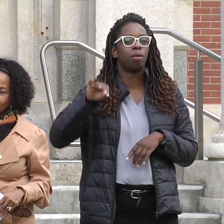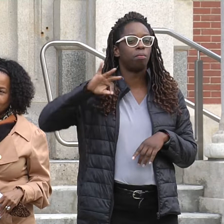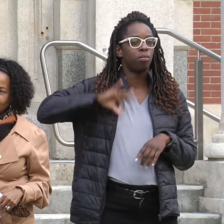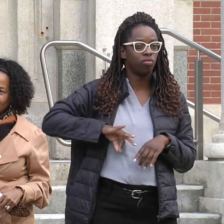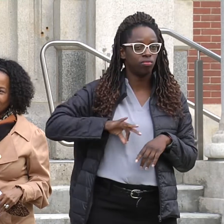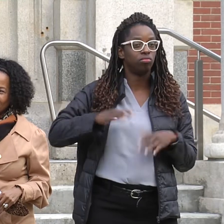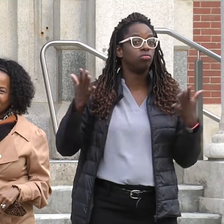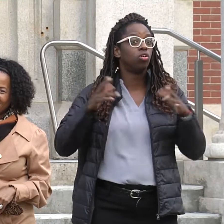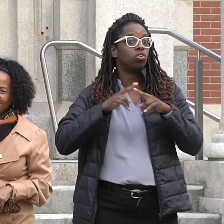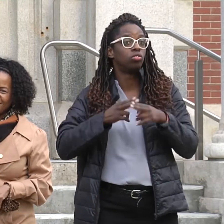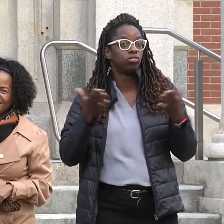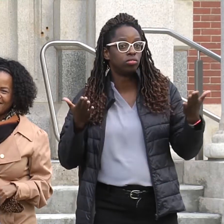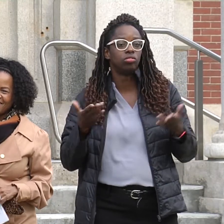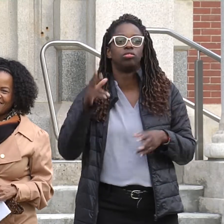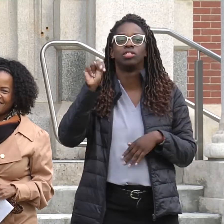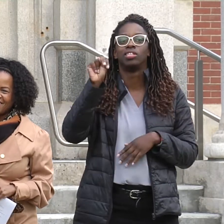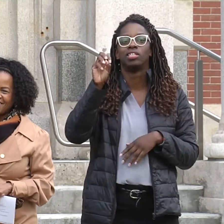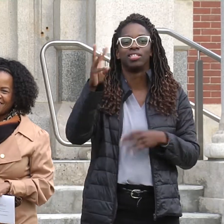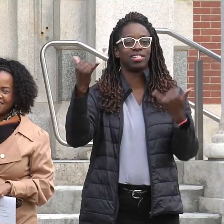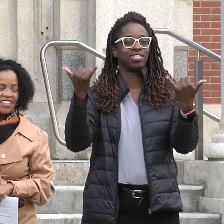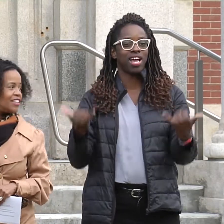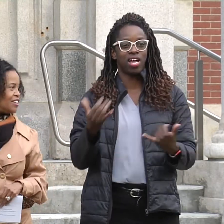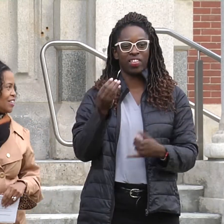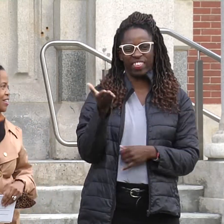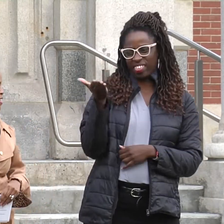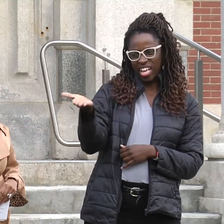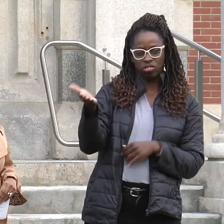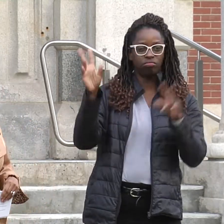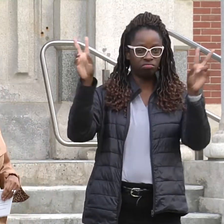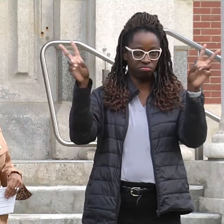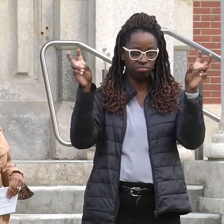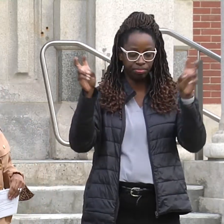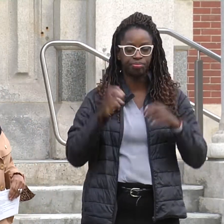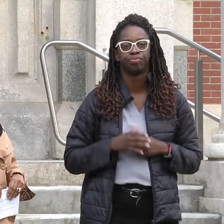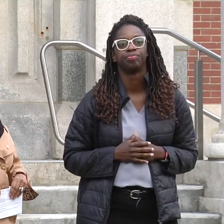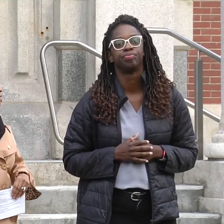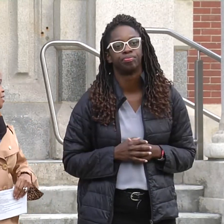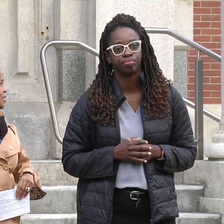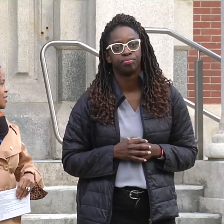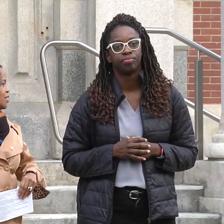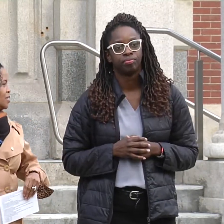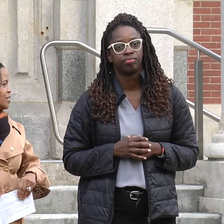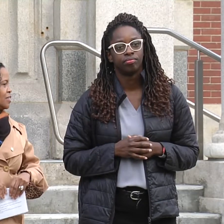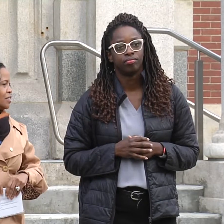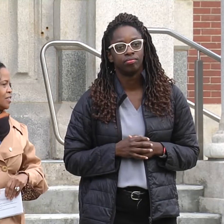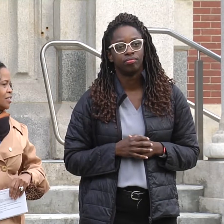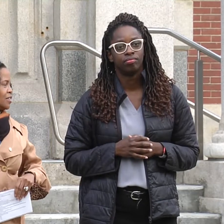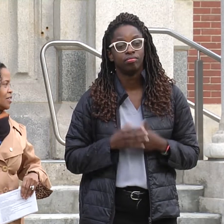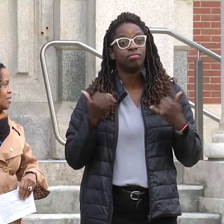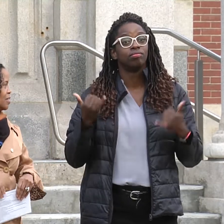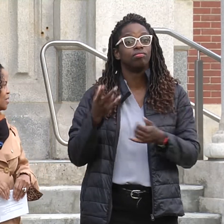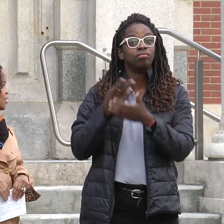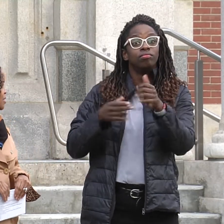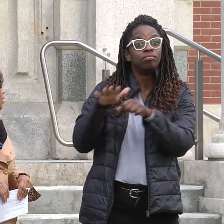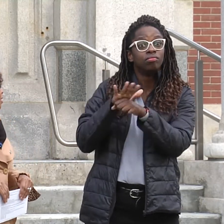to sit in or sat in successfully before, and Still, which are both located here in JP. It's been a pleasure for the